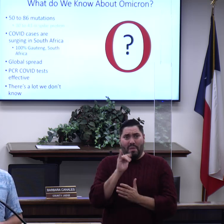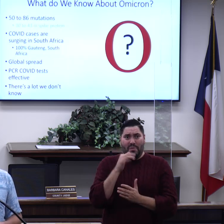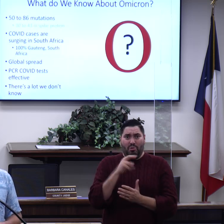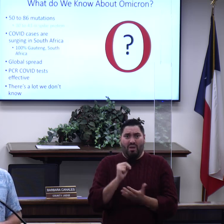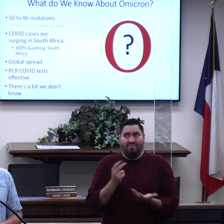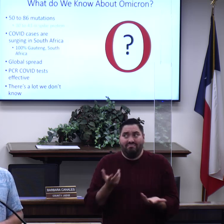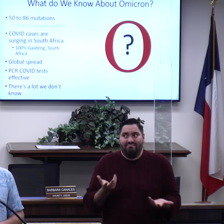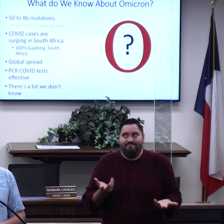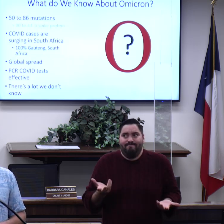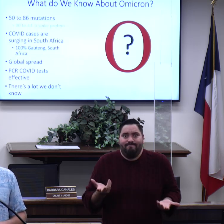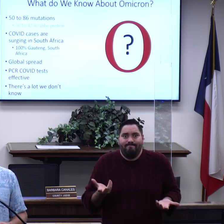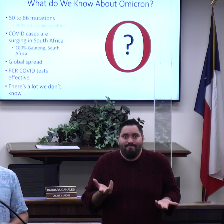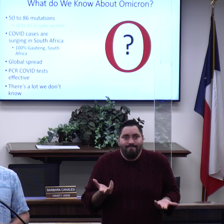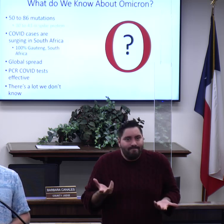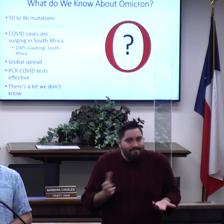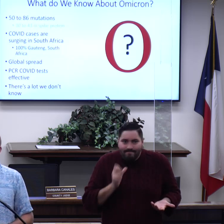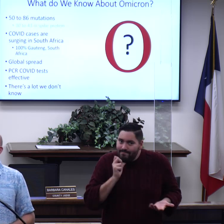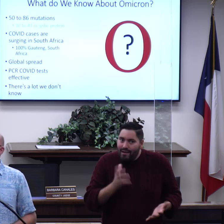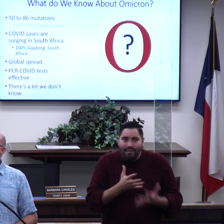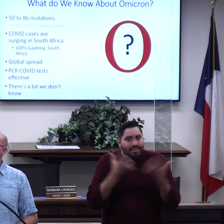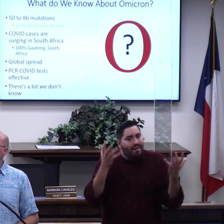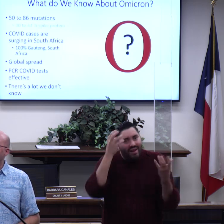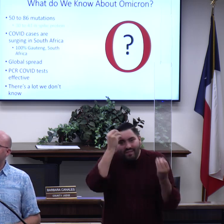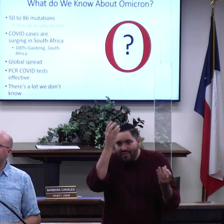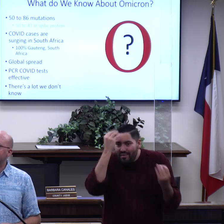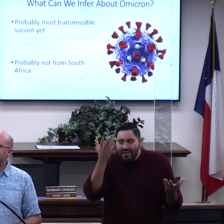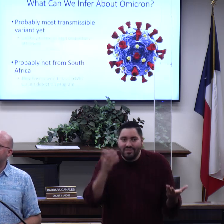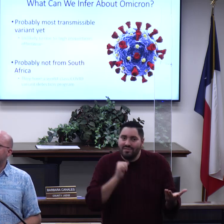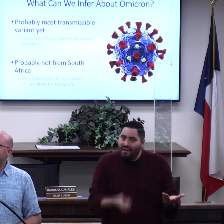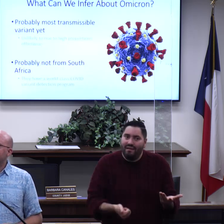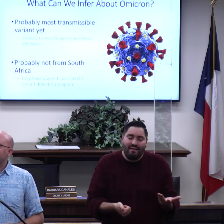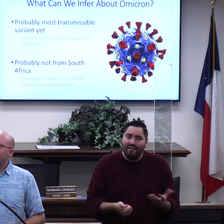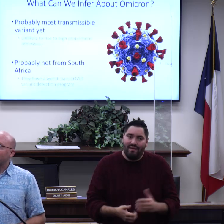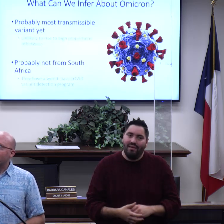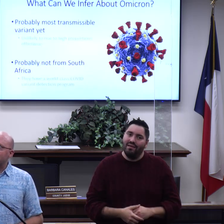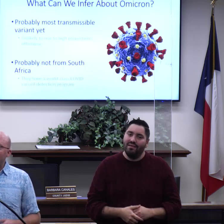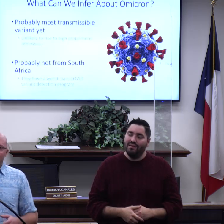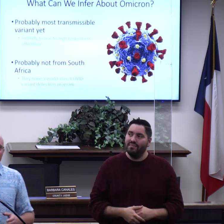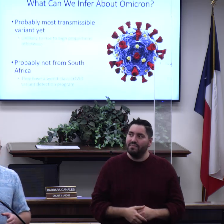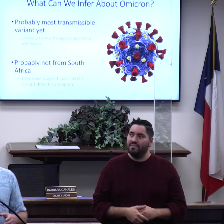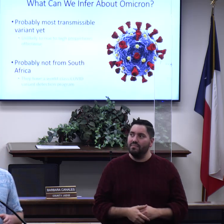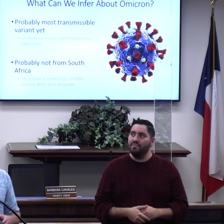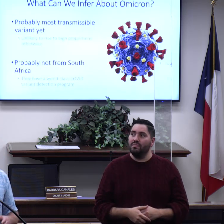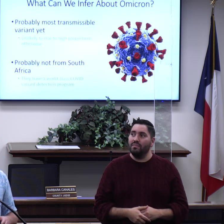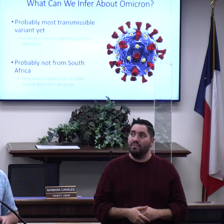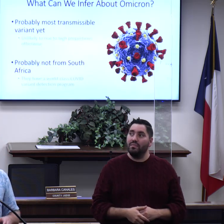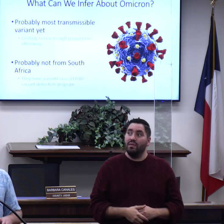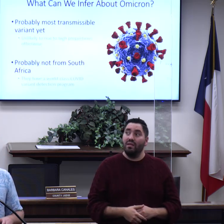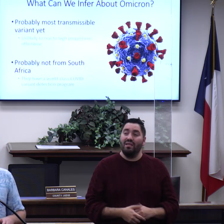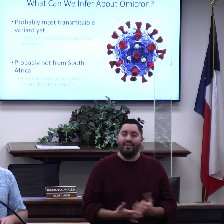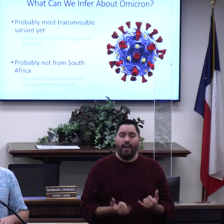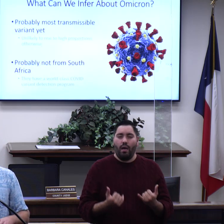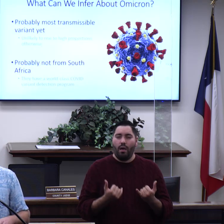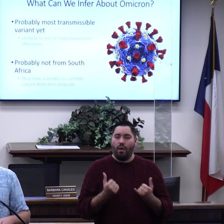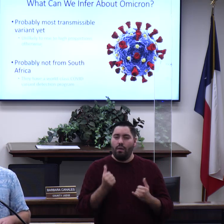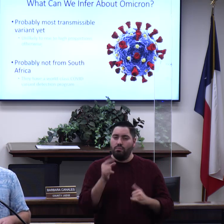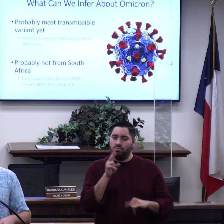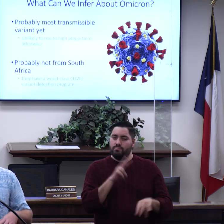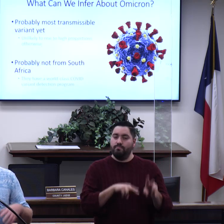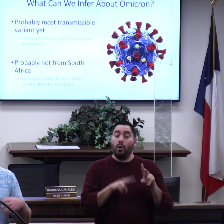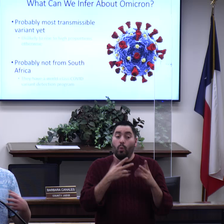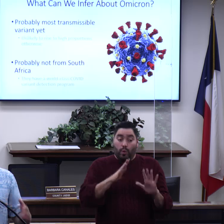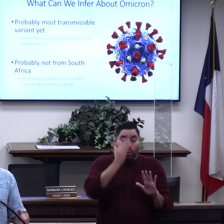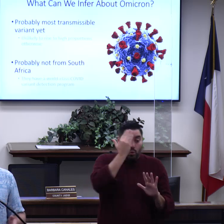so quickly. There's not a lot of information out there. Next. Okay, so what can we infer? Those last things were what we know.